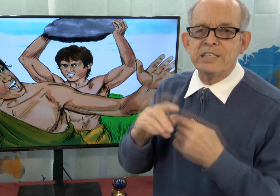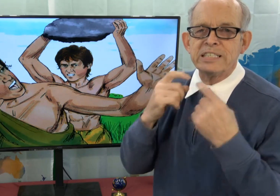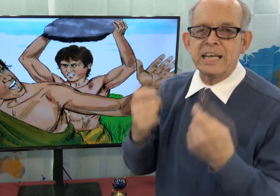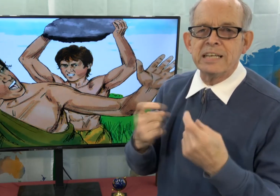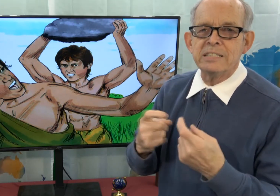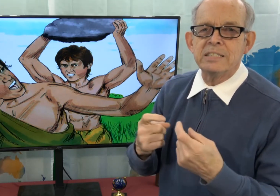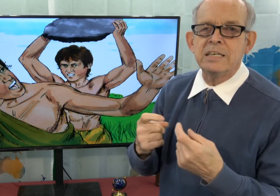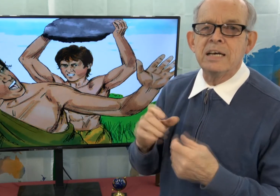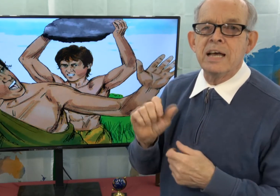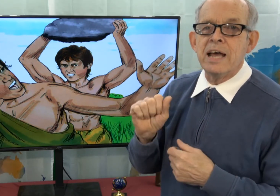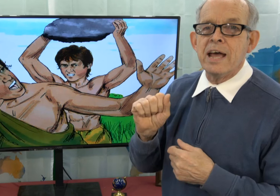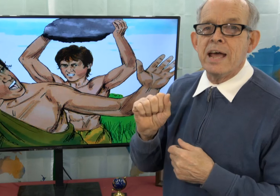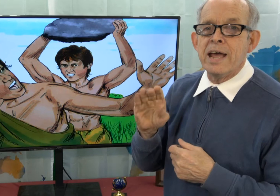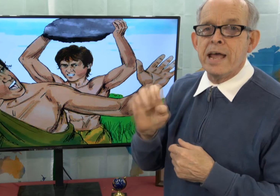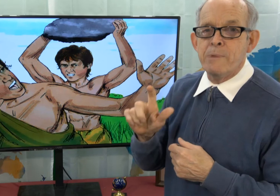of sin. Abel